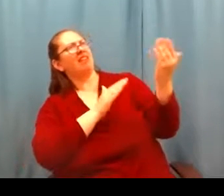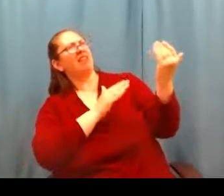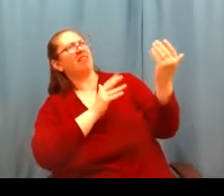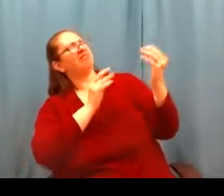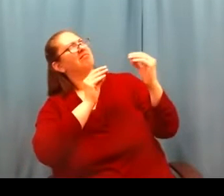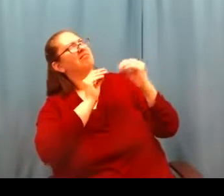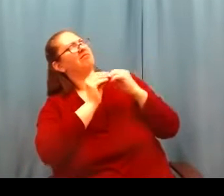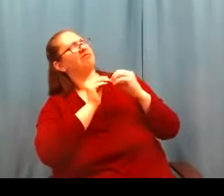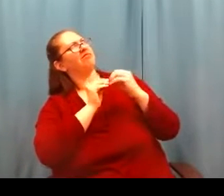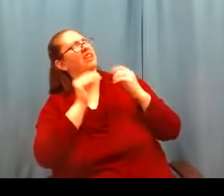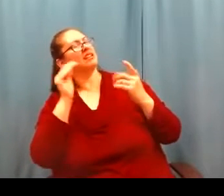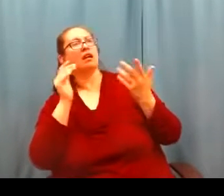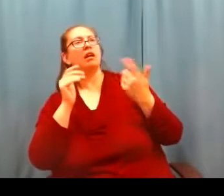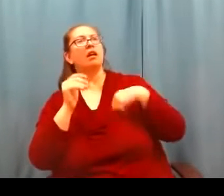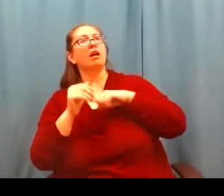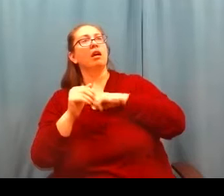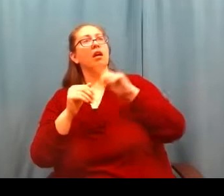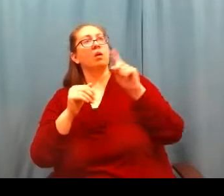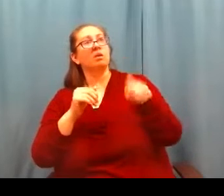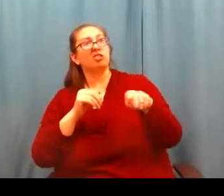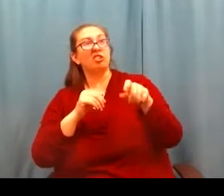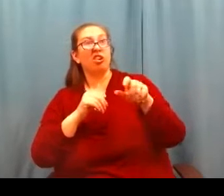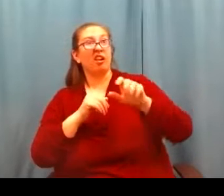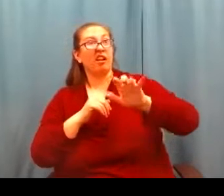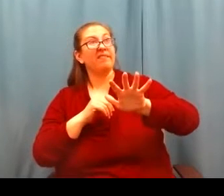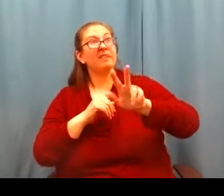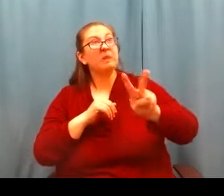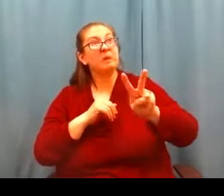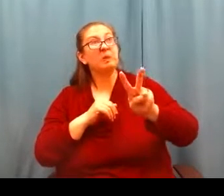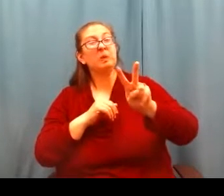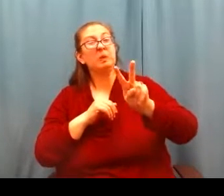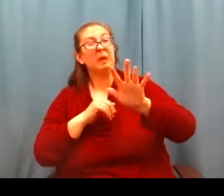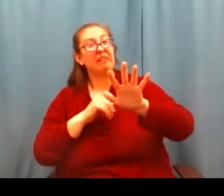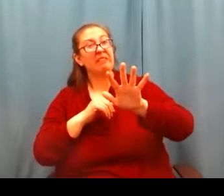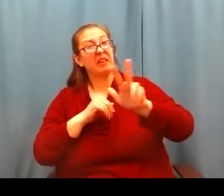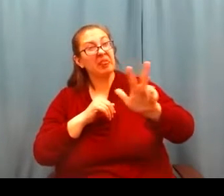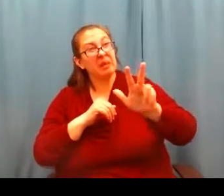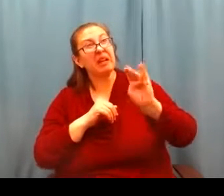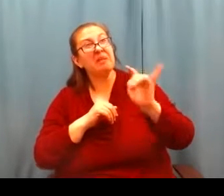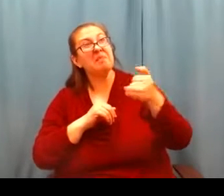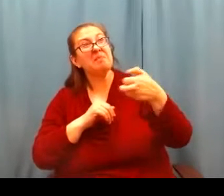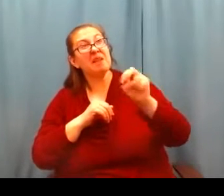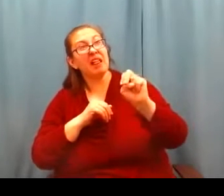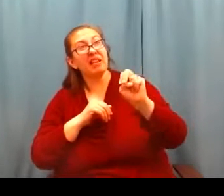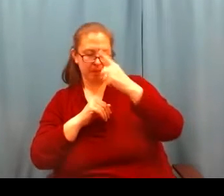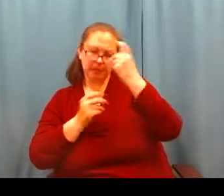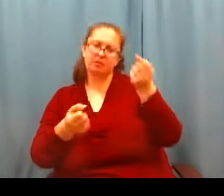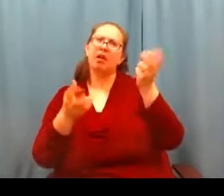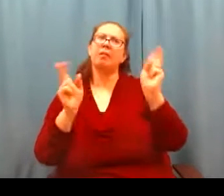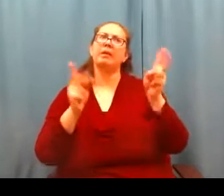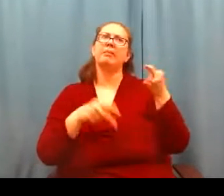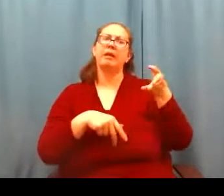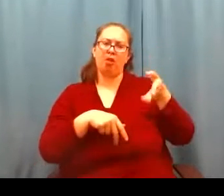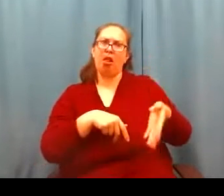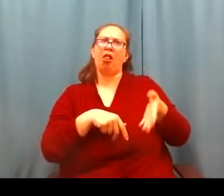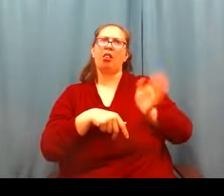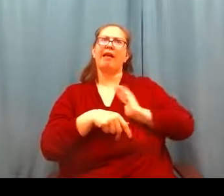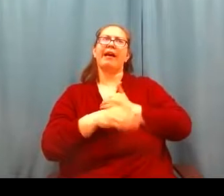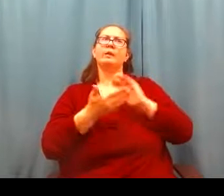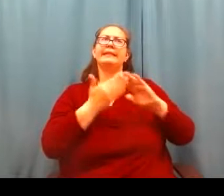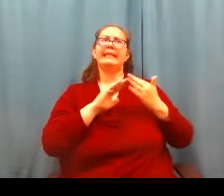should be getting 52 or 3 million based on a per capita of about $173 or $4 per